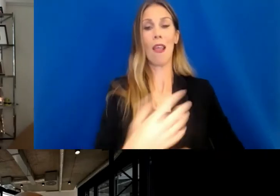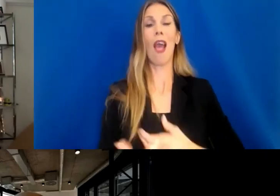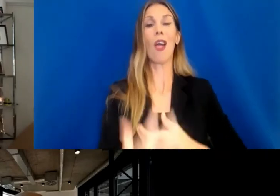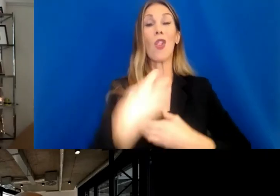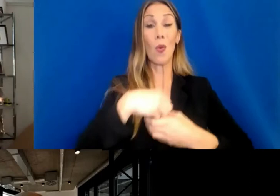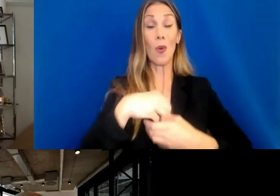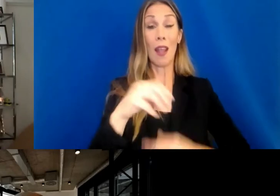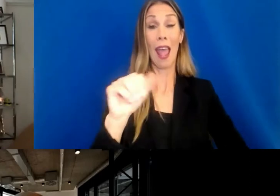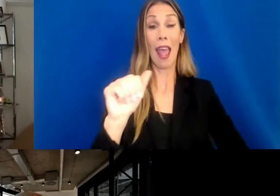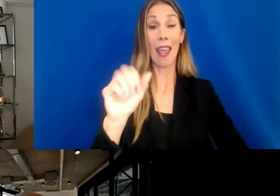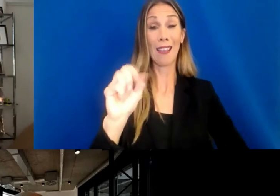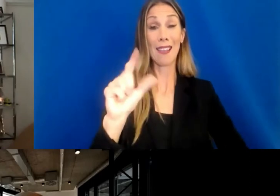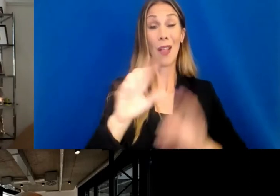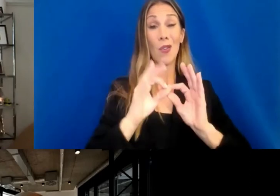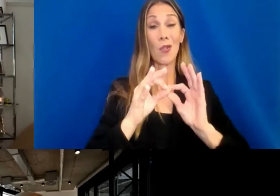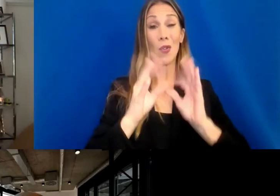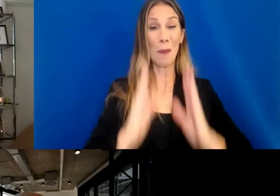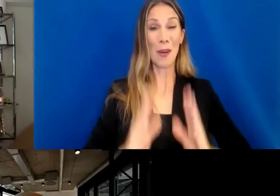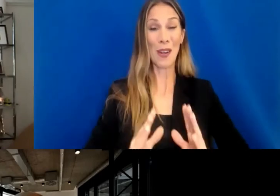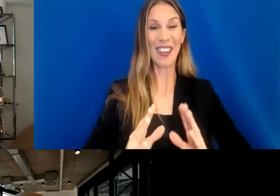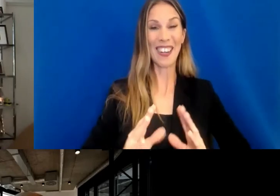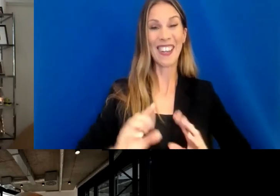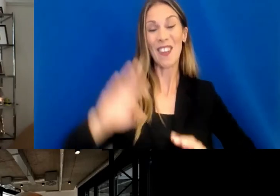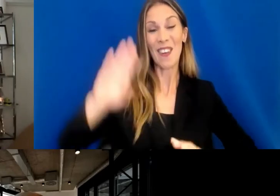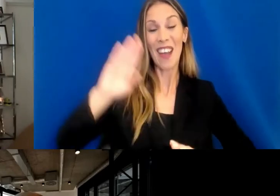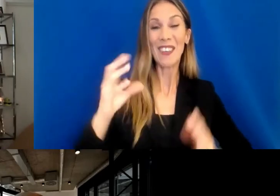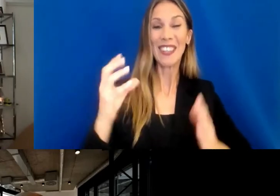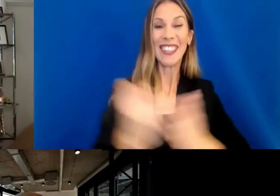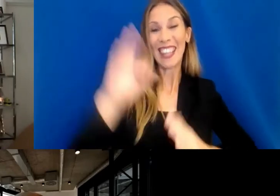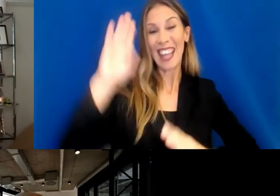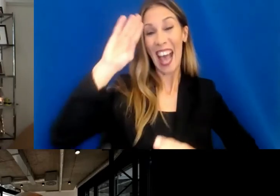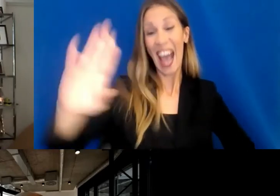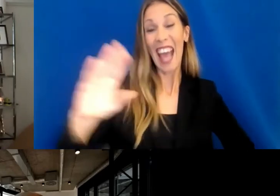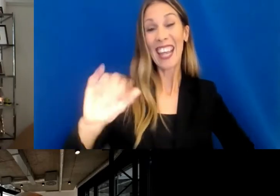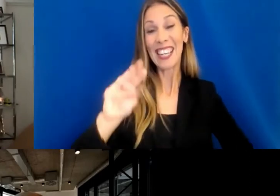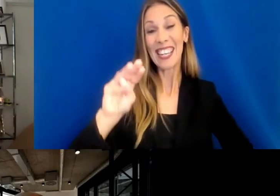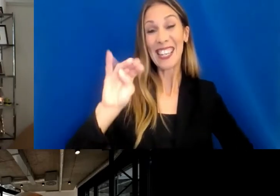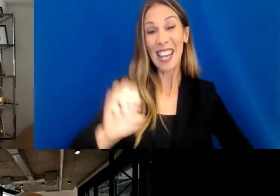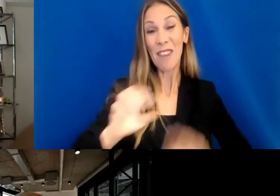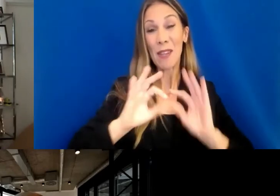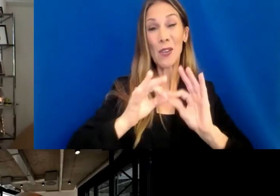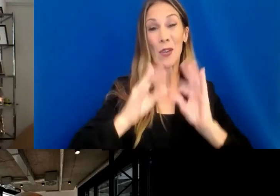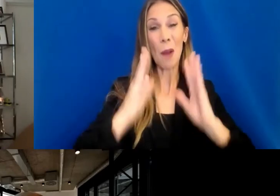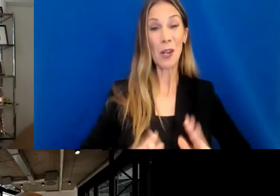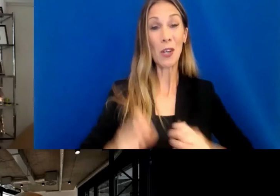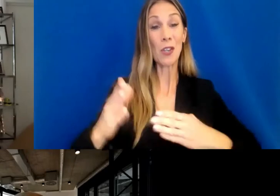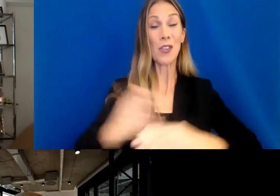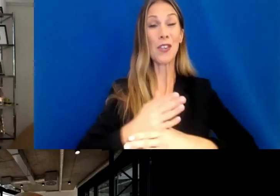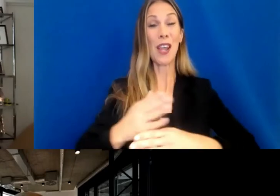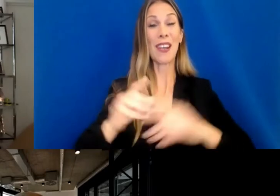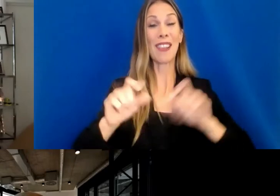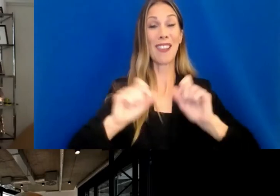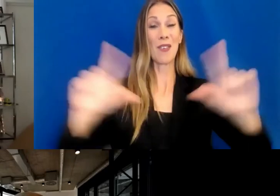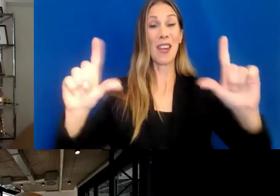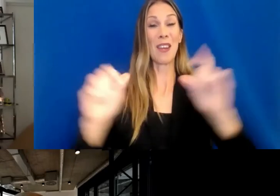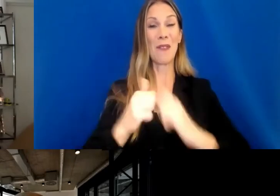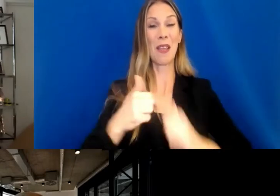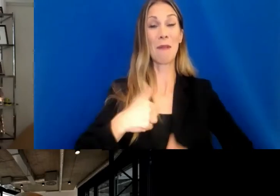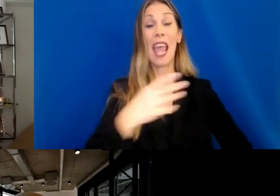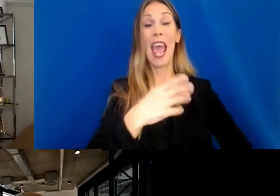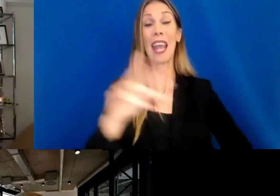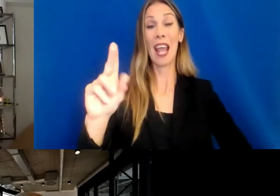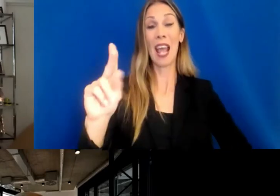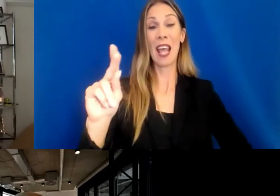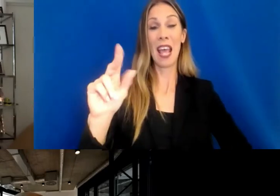ASL. And so I want to say hello to Jamie, who is sharing the screen with me, and Kabowski, who will